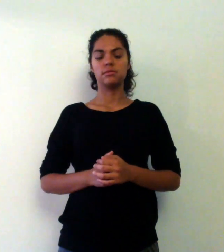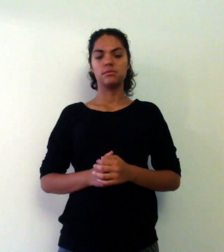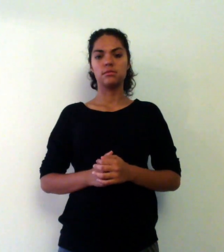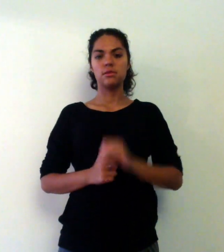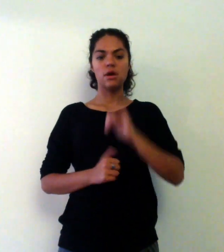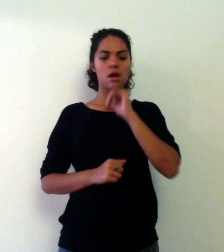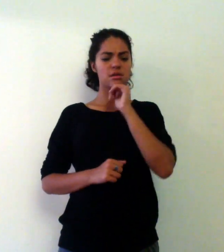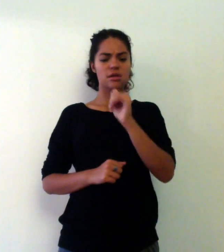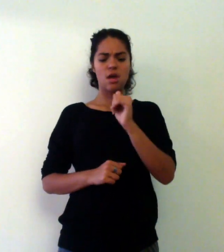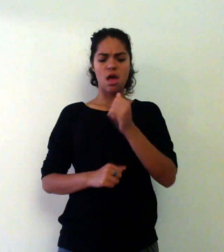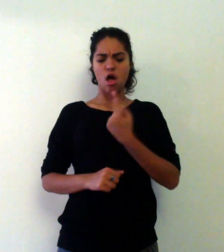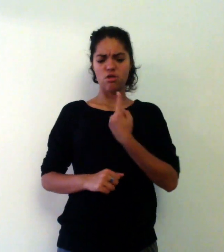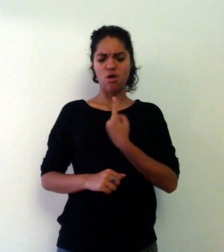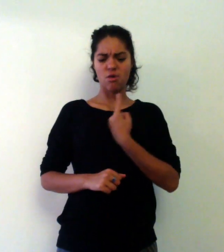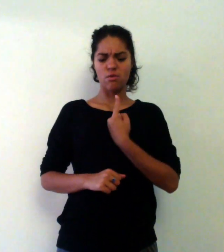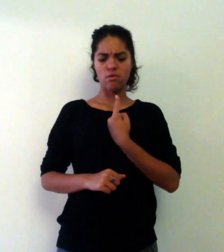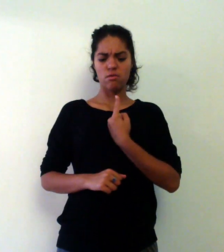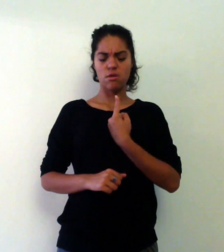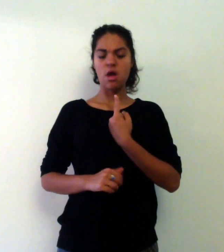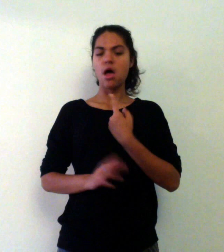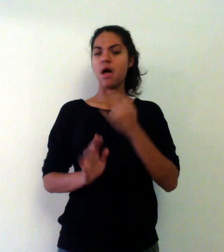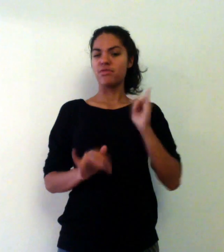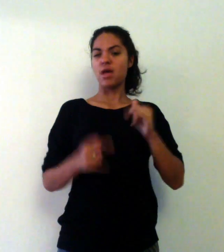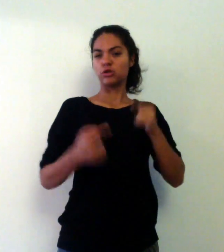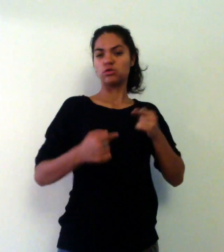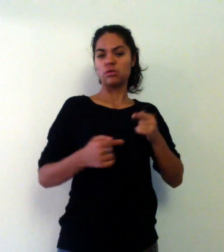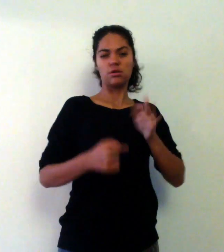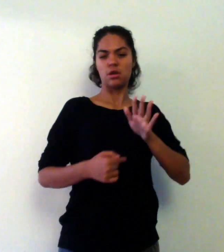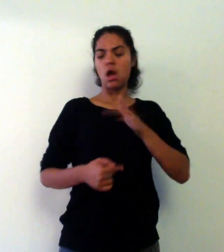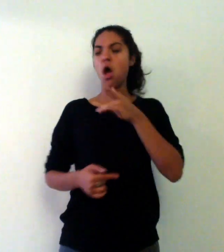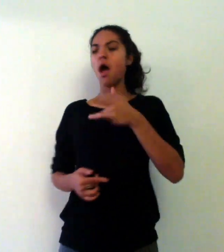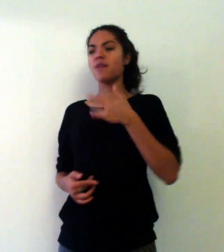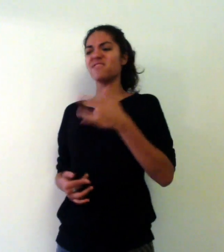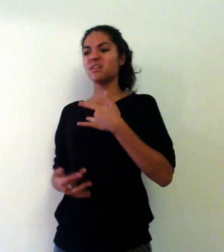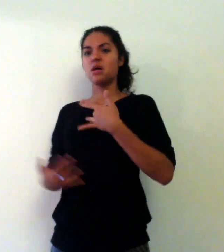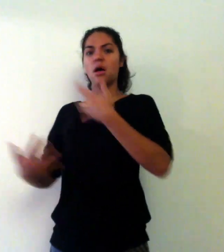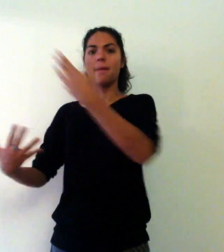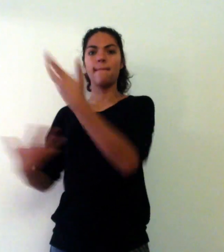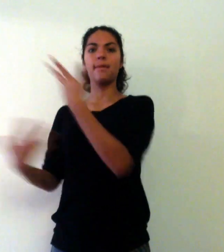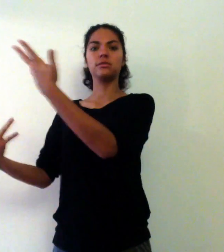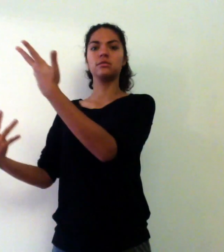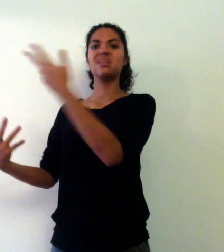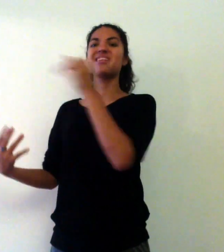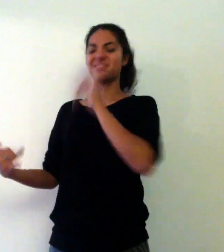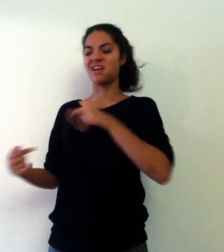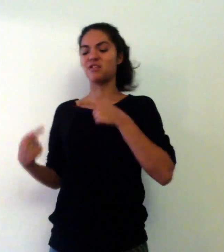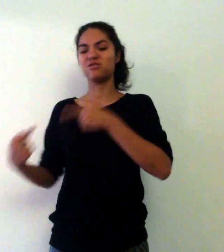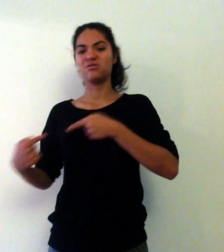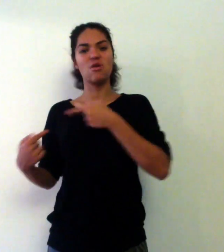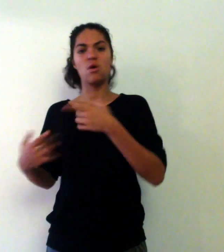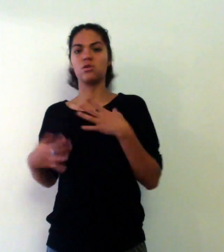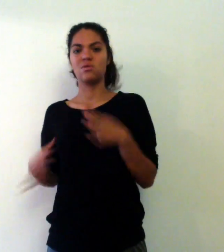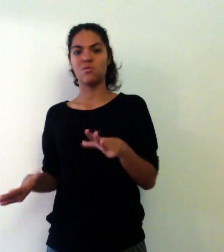this meaning? I'll give you 4 applications, and I think you'll find them meaningful. First of all, that